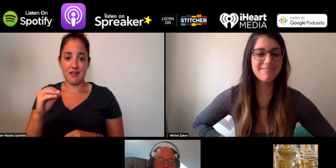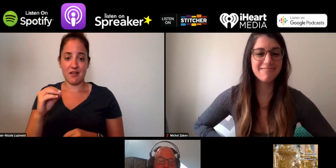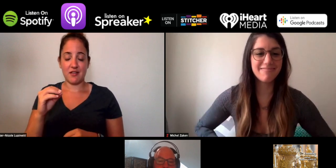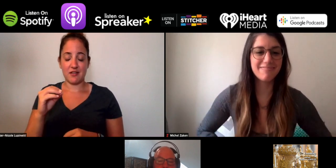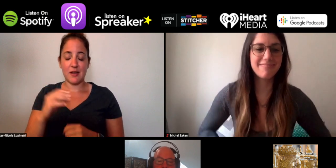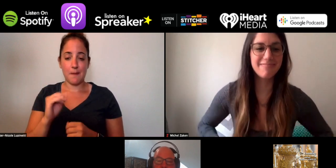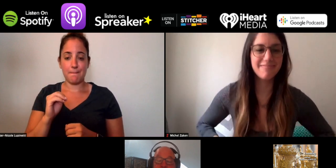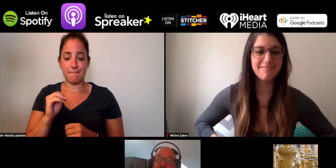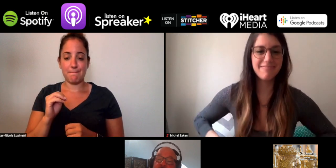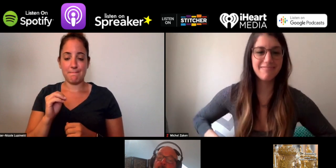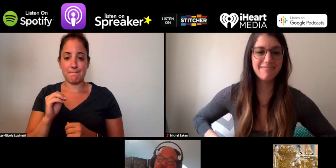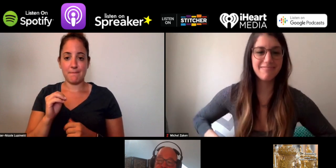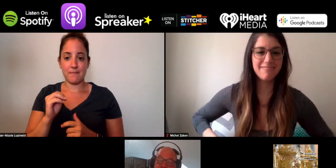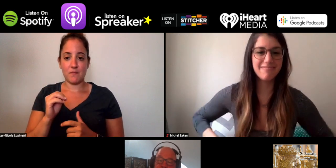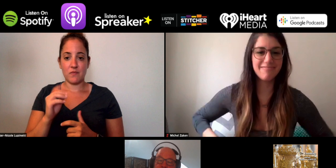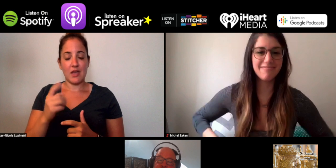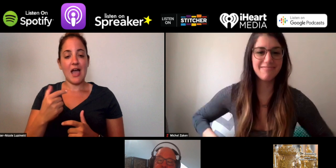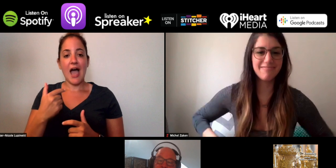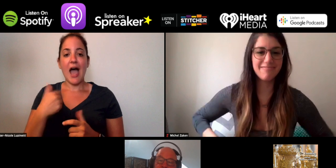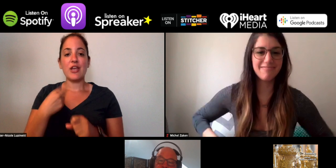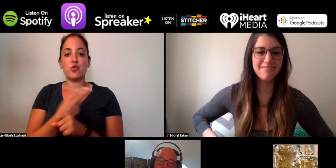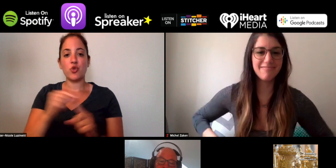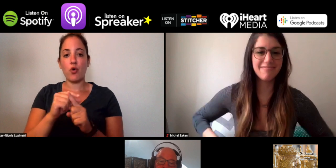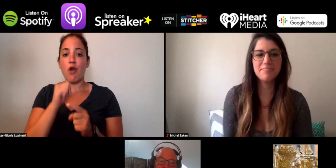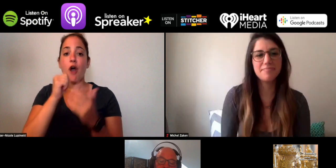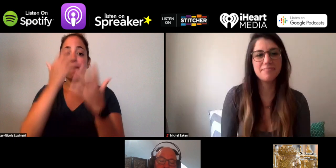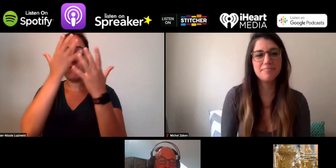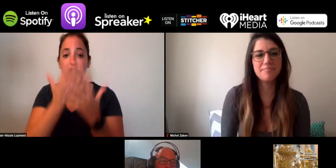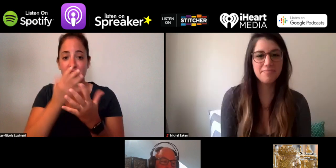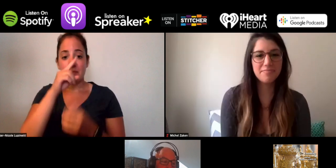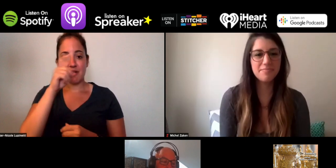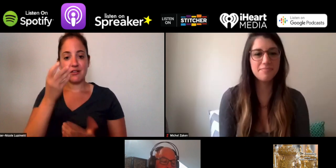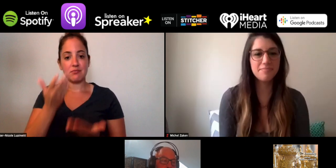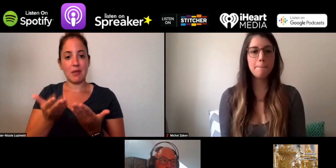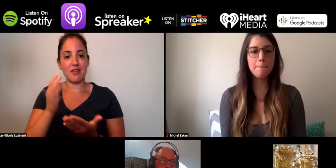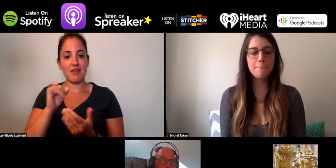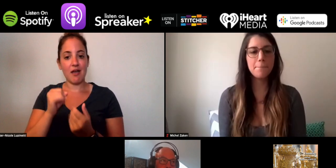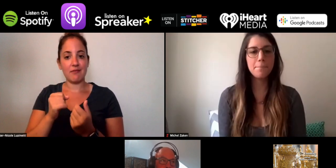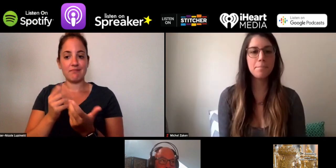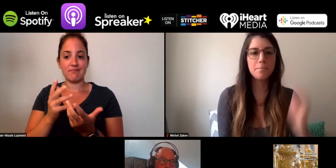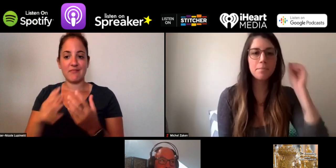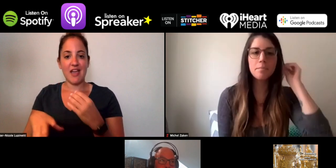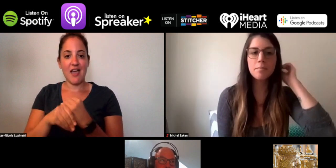it's I say unfortunate because it may contribute to